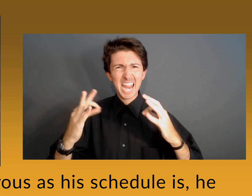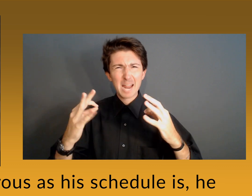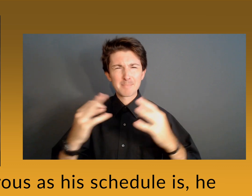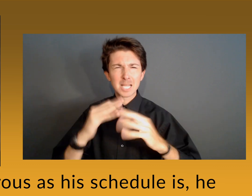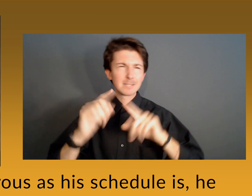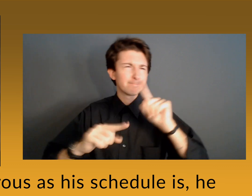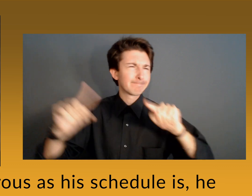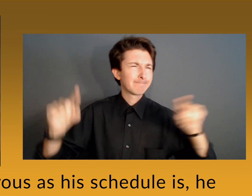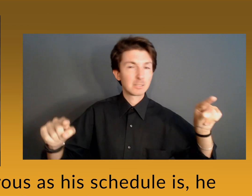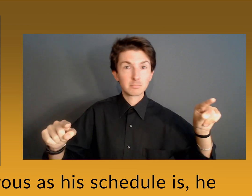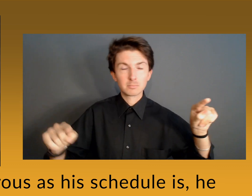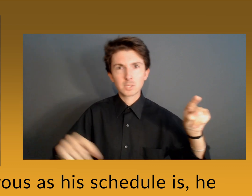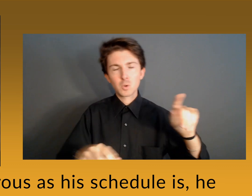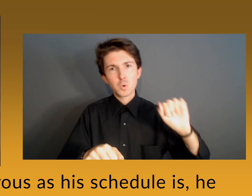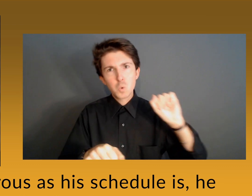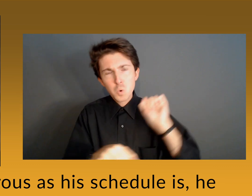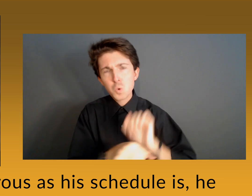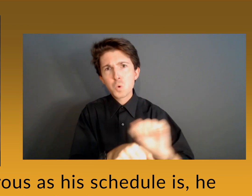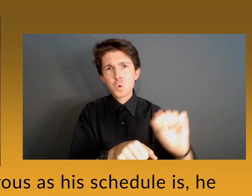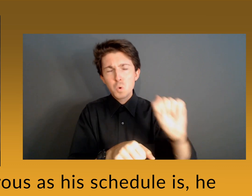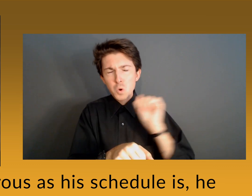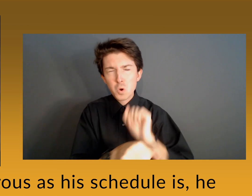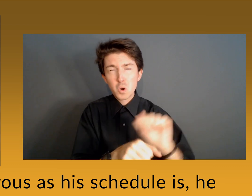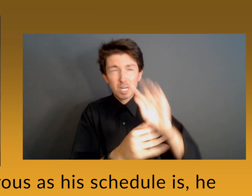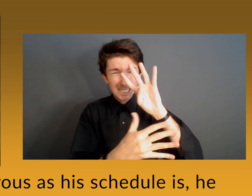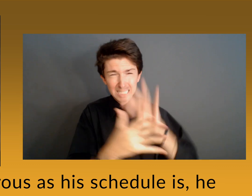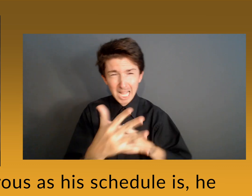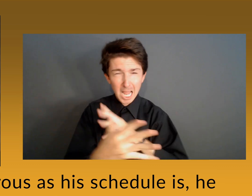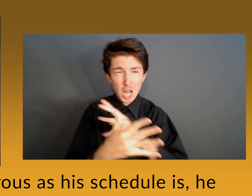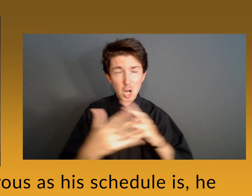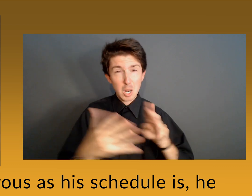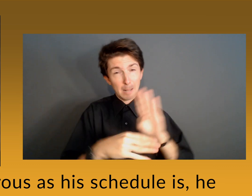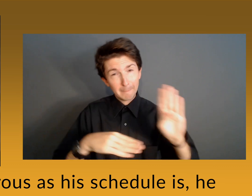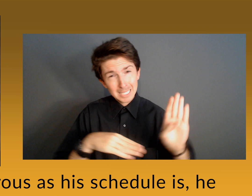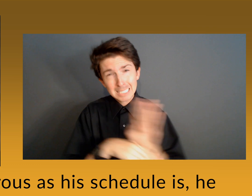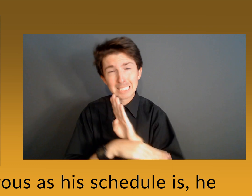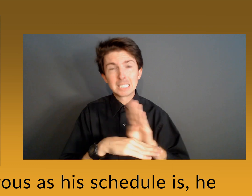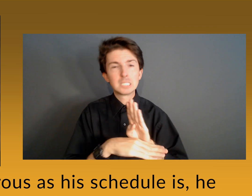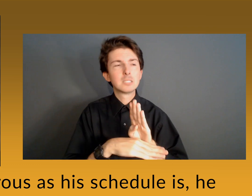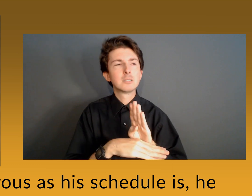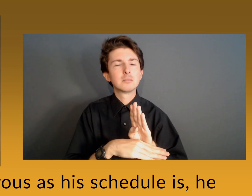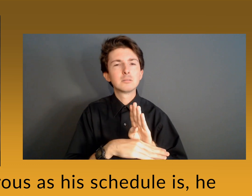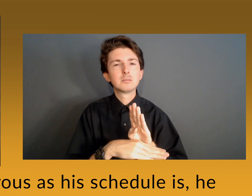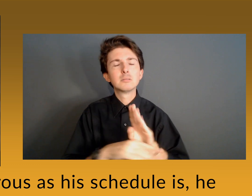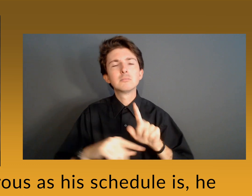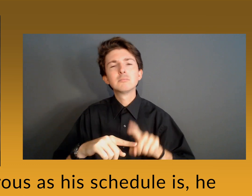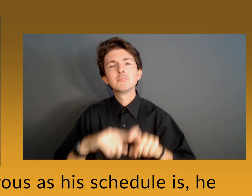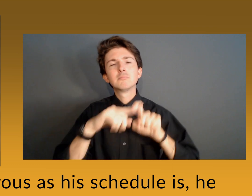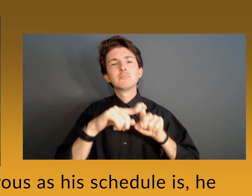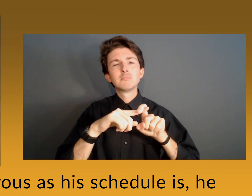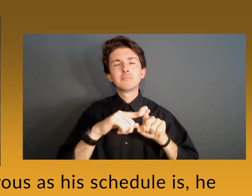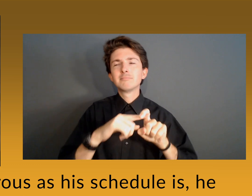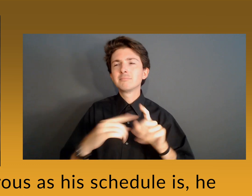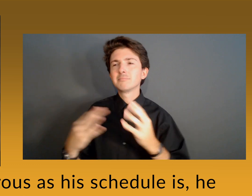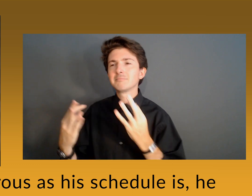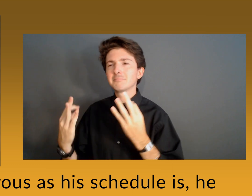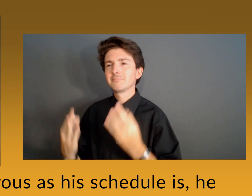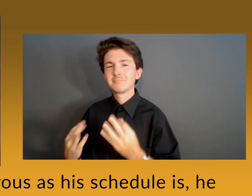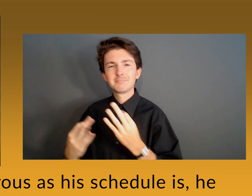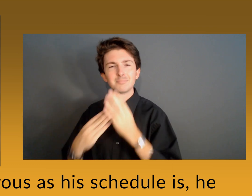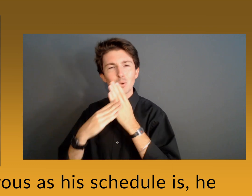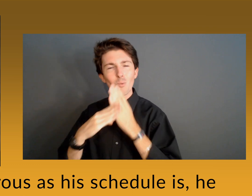and rigorous as his schedule is, he loves stopping to take the time to